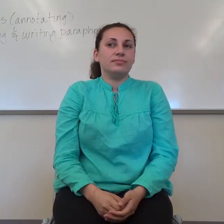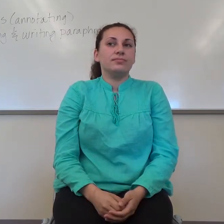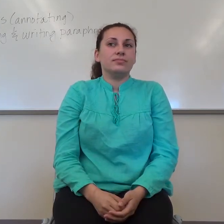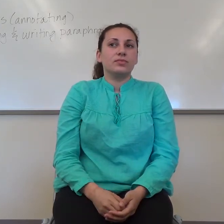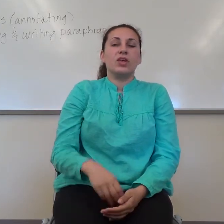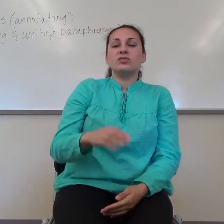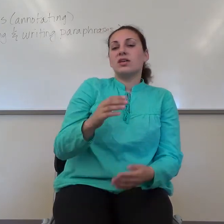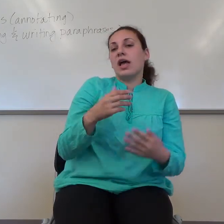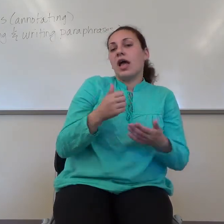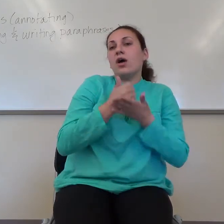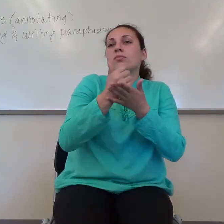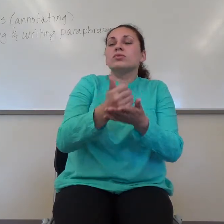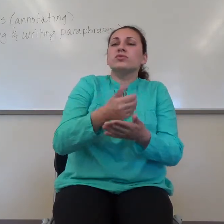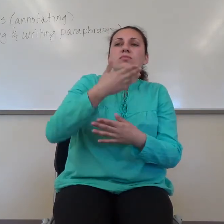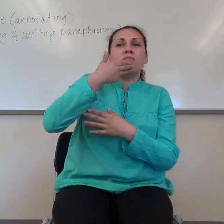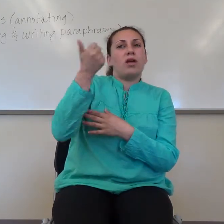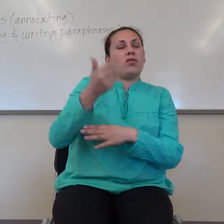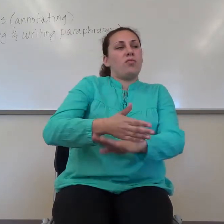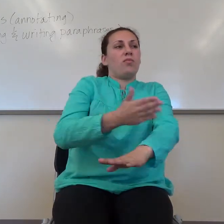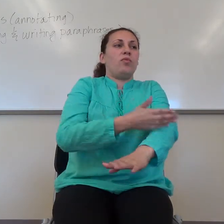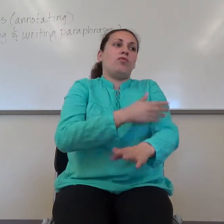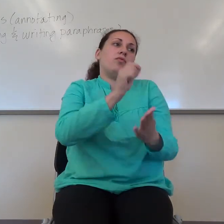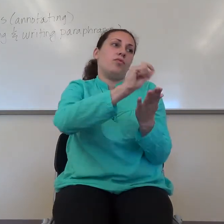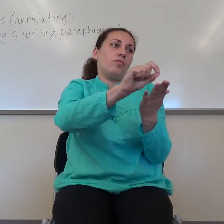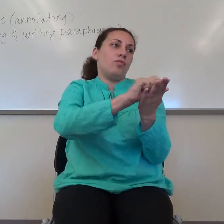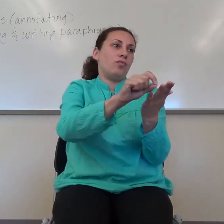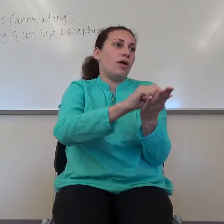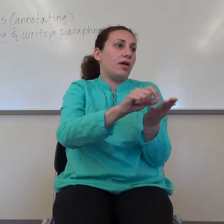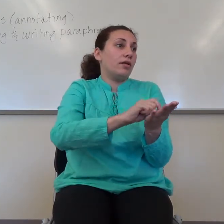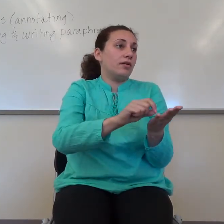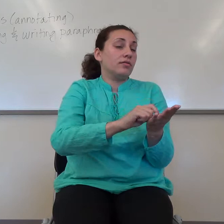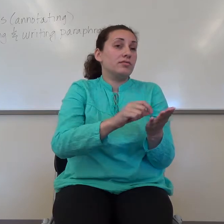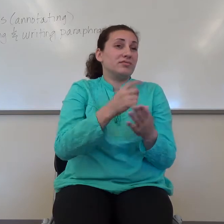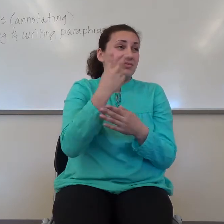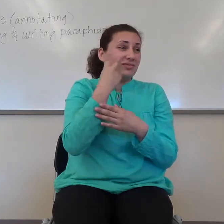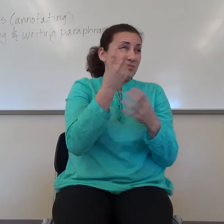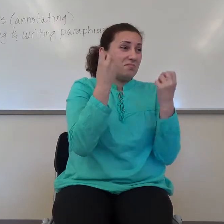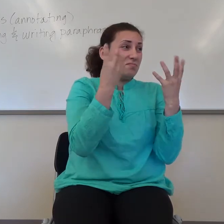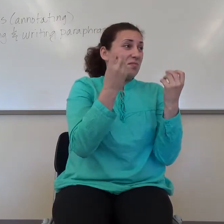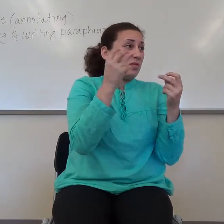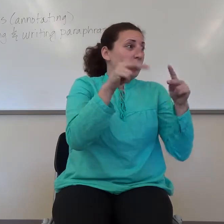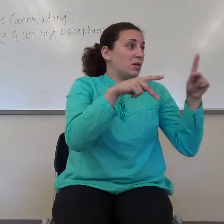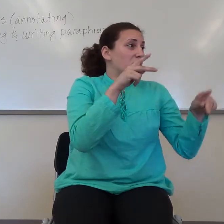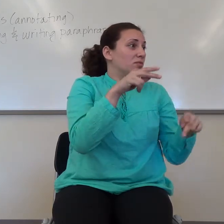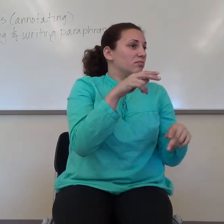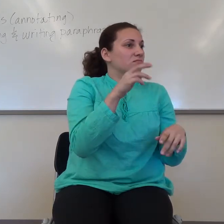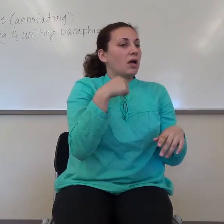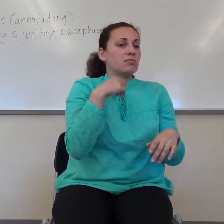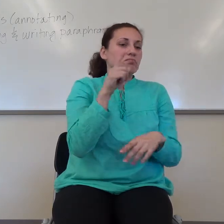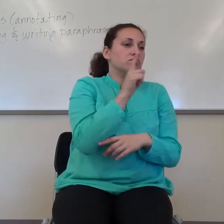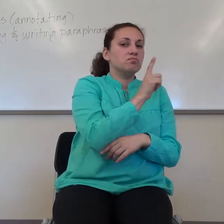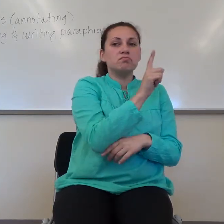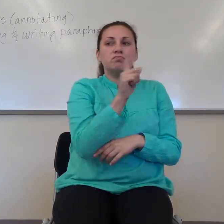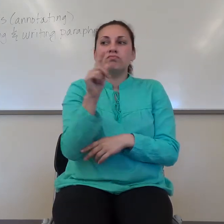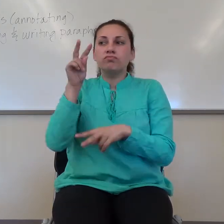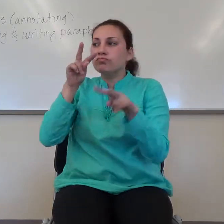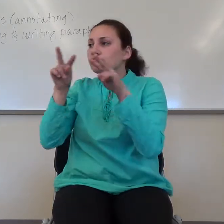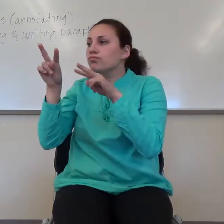that they're not disconnected. I see a lot of people, you know, I kind of come around and look at what you're doing, and I see a lot of people trying to write